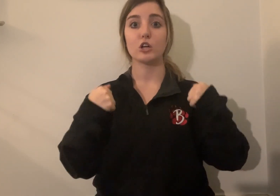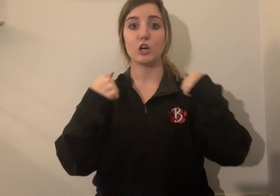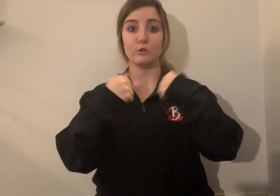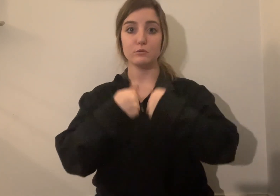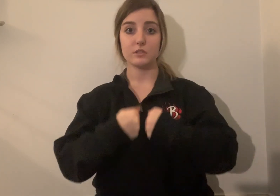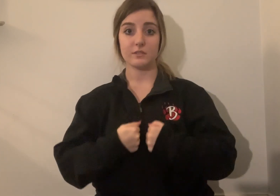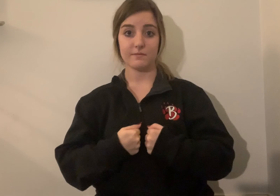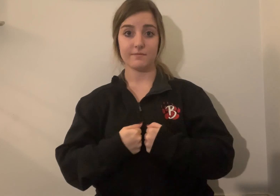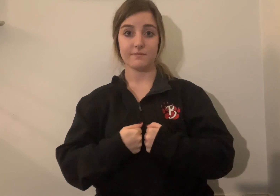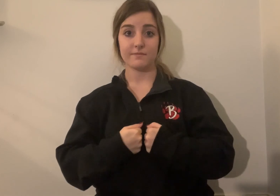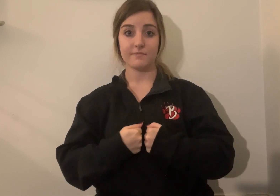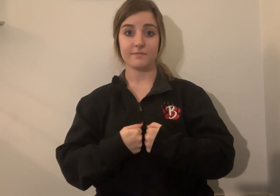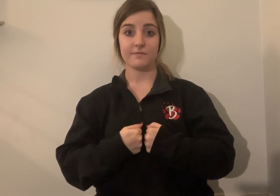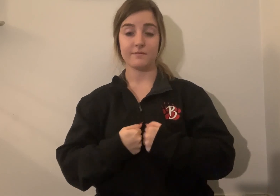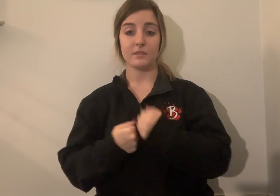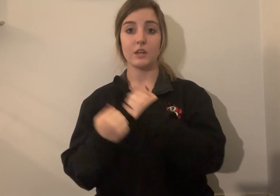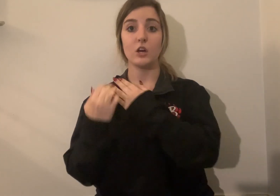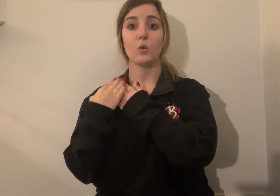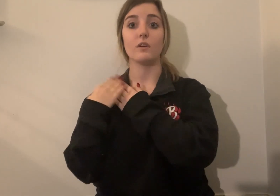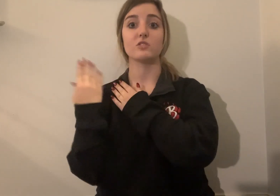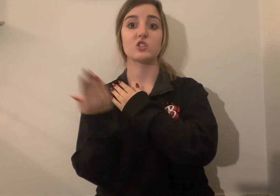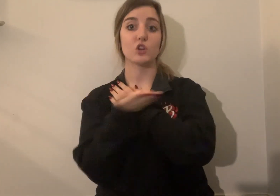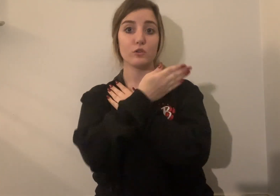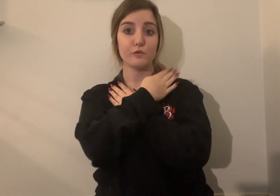coat. We have scarf,